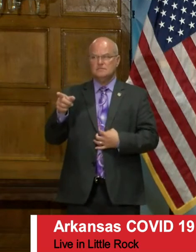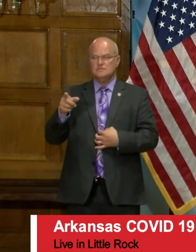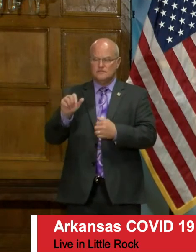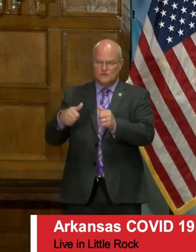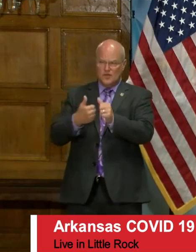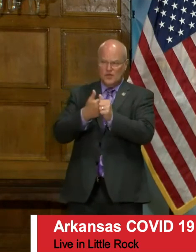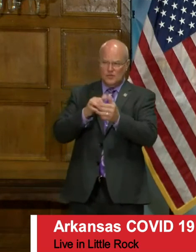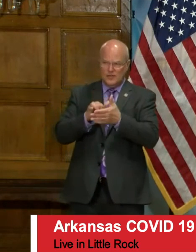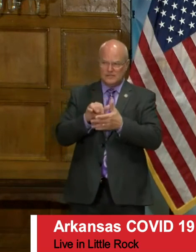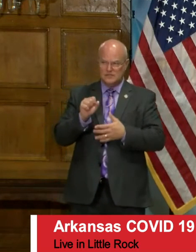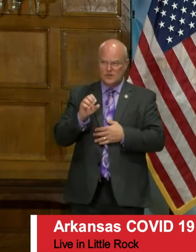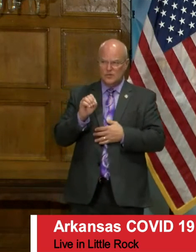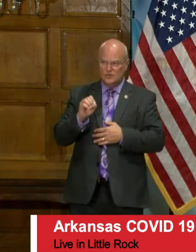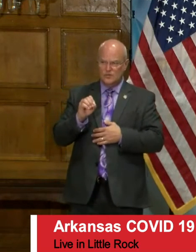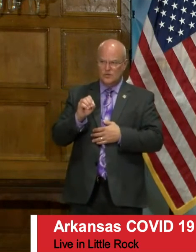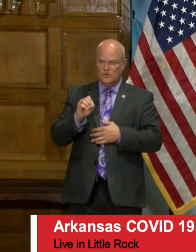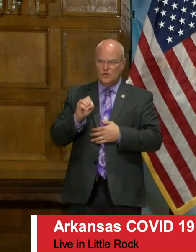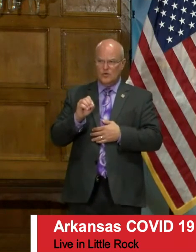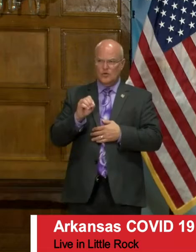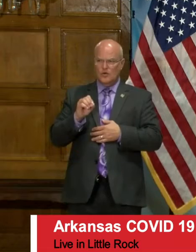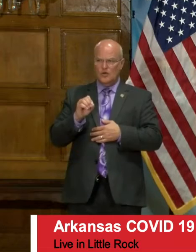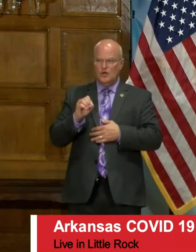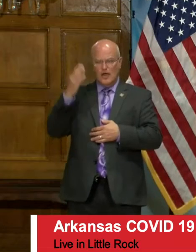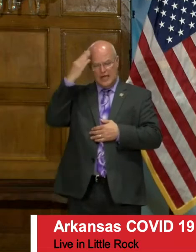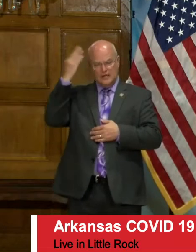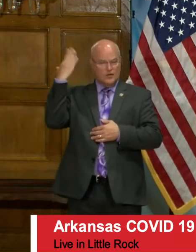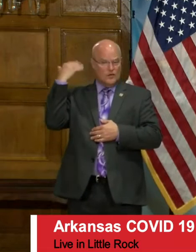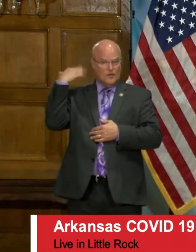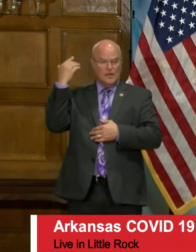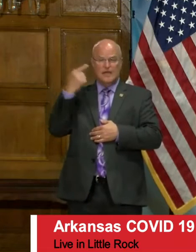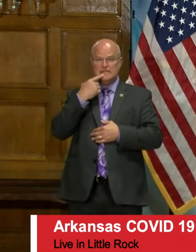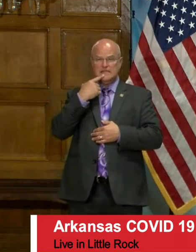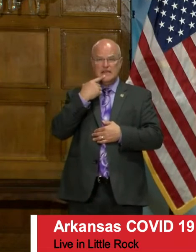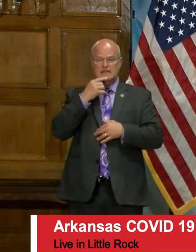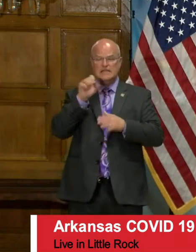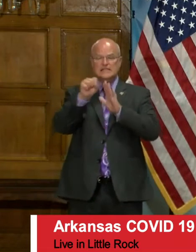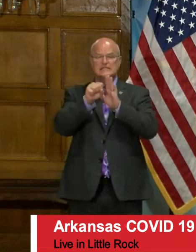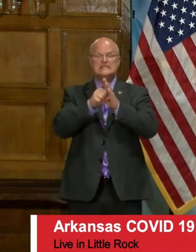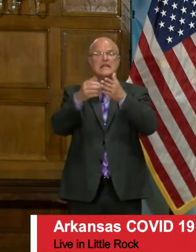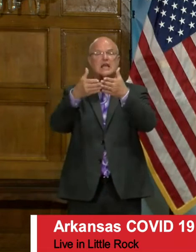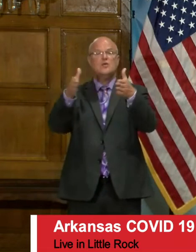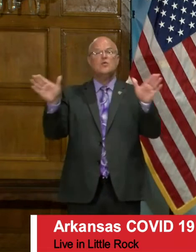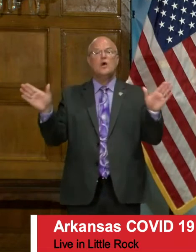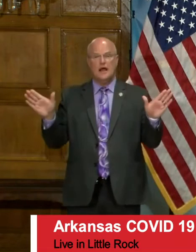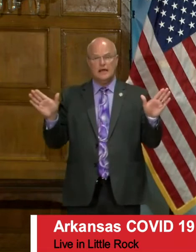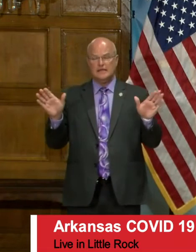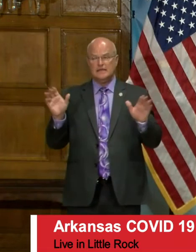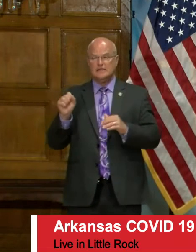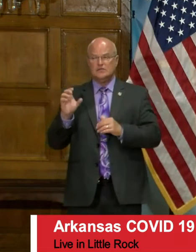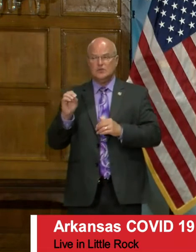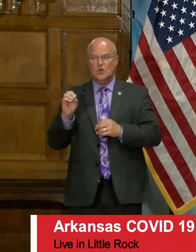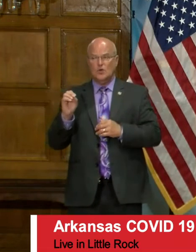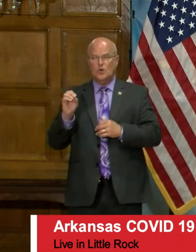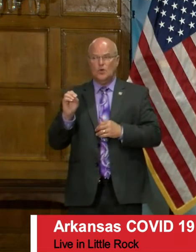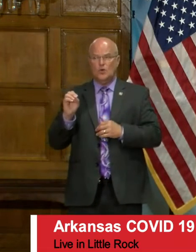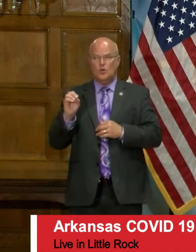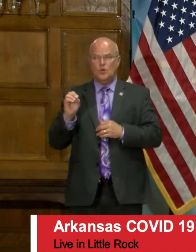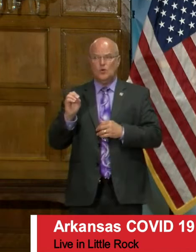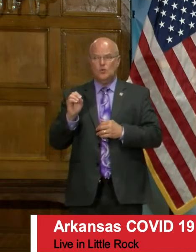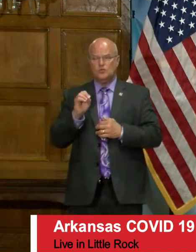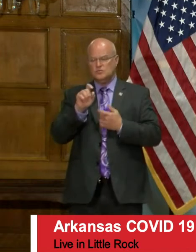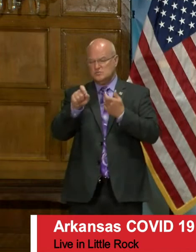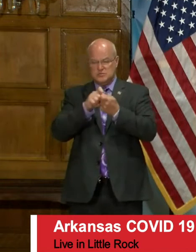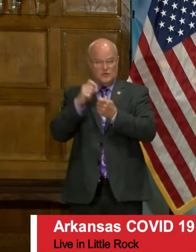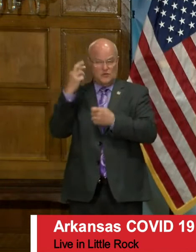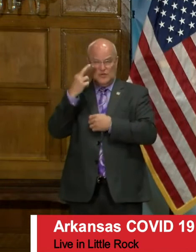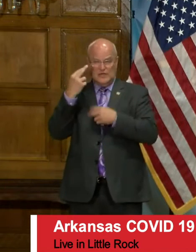up, why are you, I know in the past you said you wanted a statewide approach, so is there